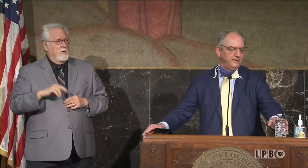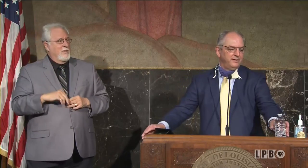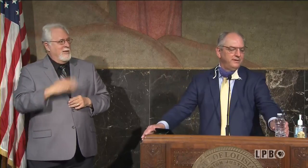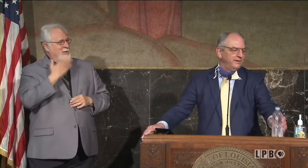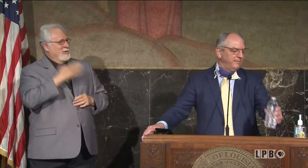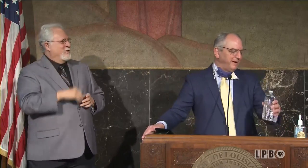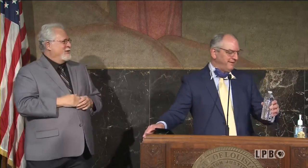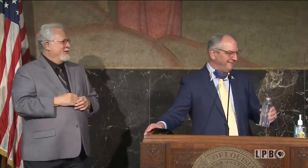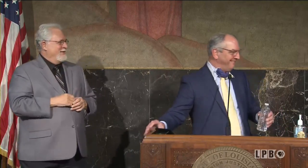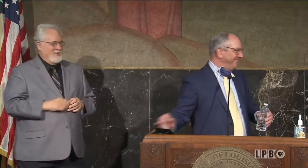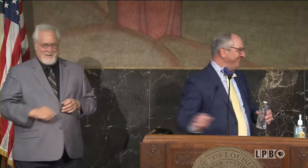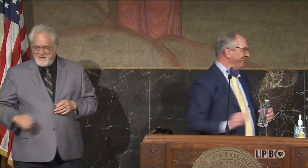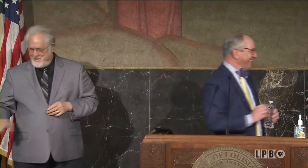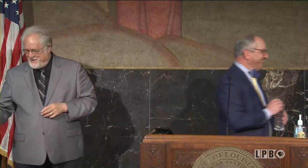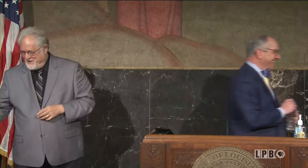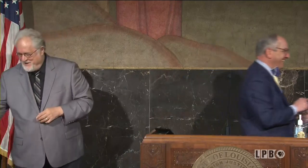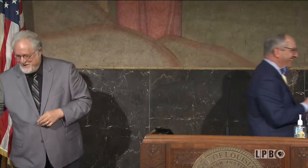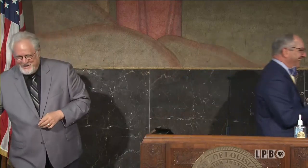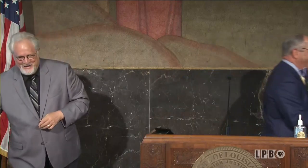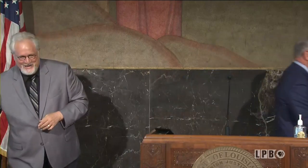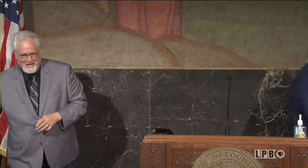good. Mayor?